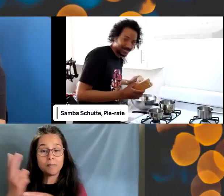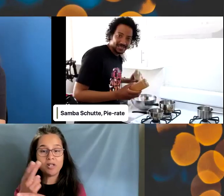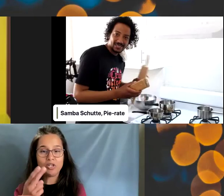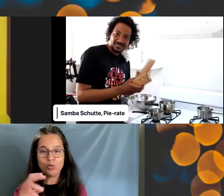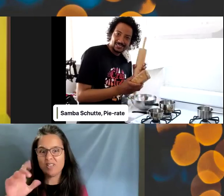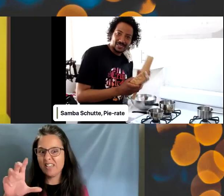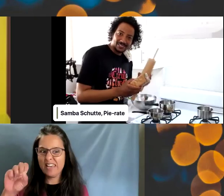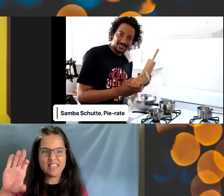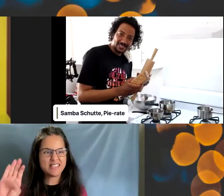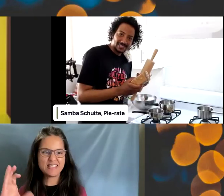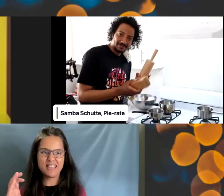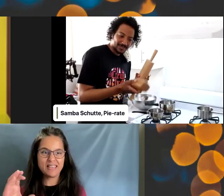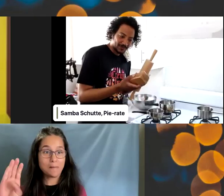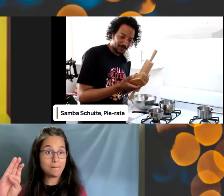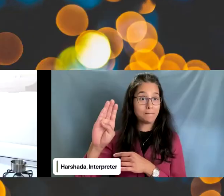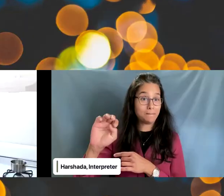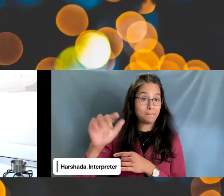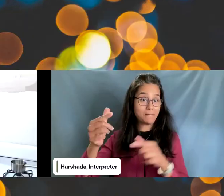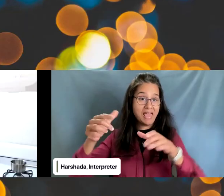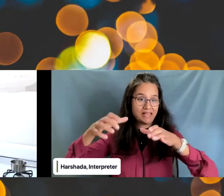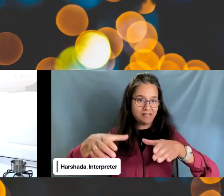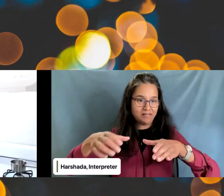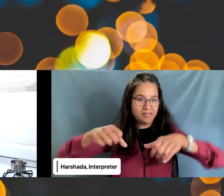just smash the shit out of them like Roach would.